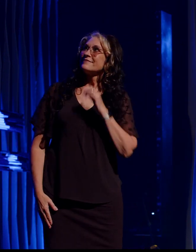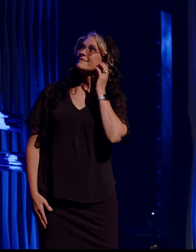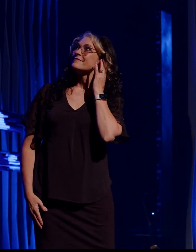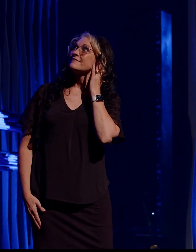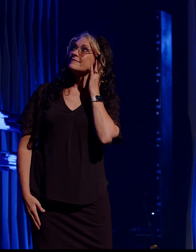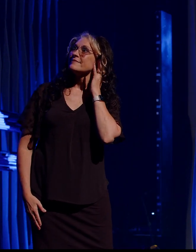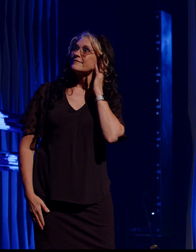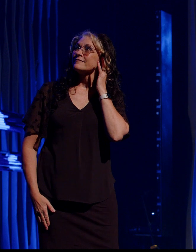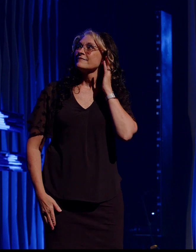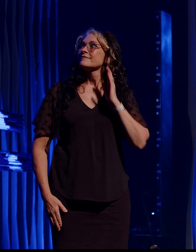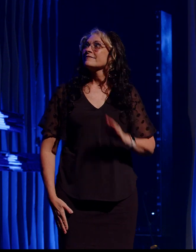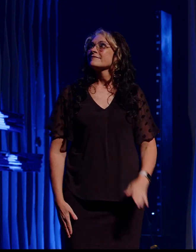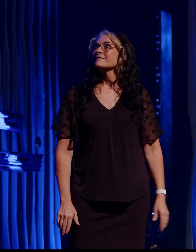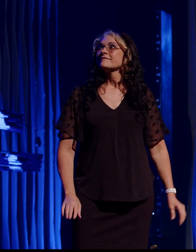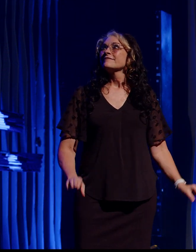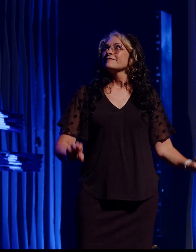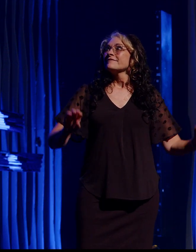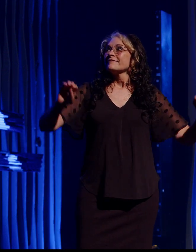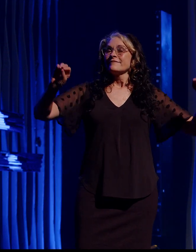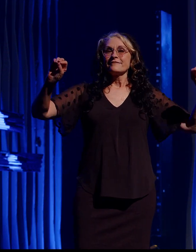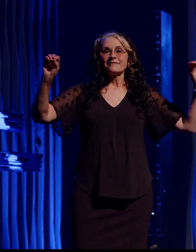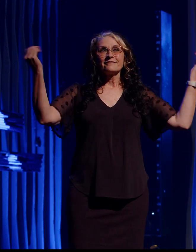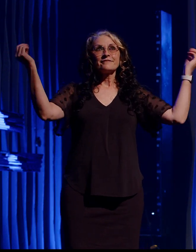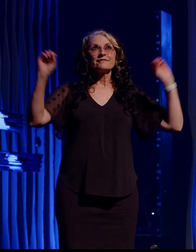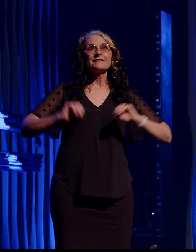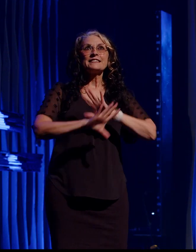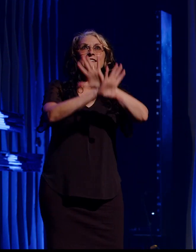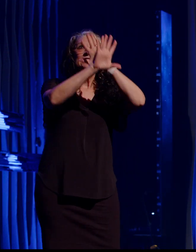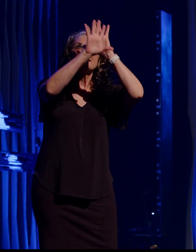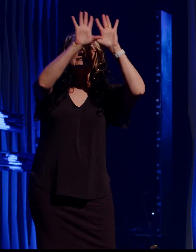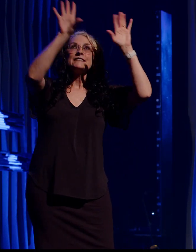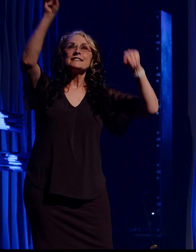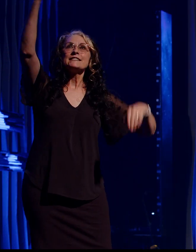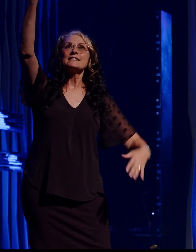You light the sun by day.